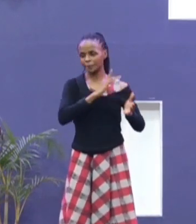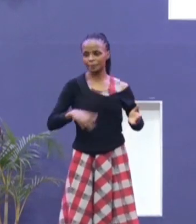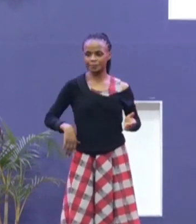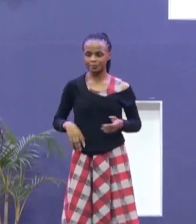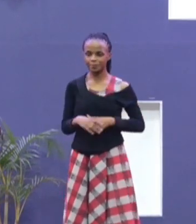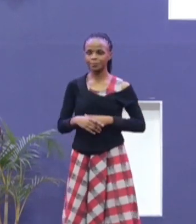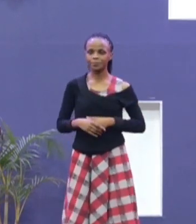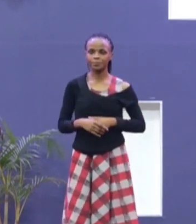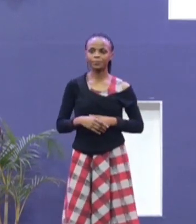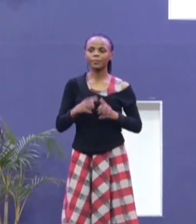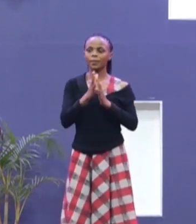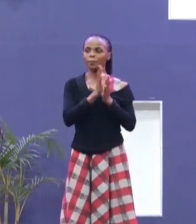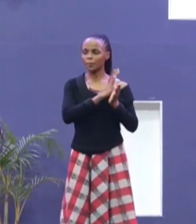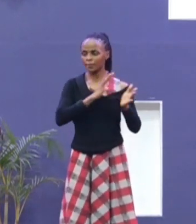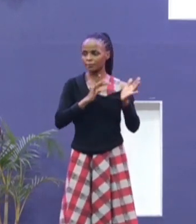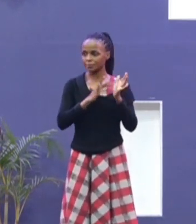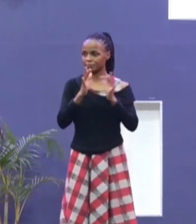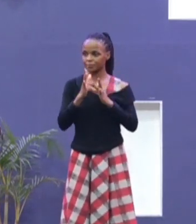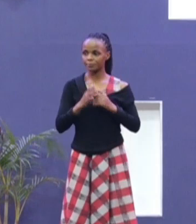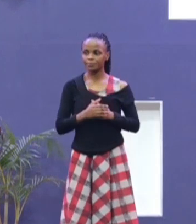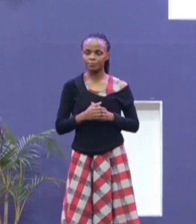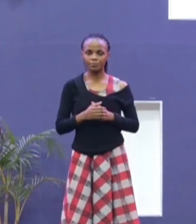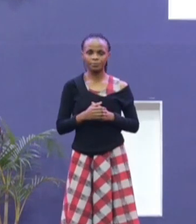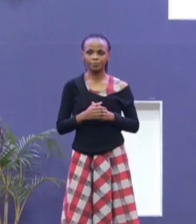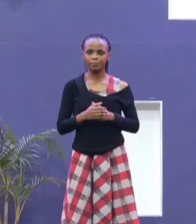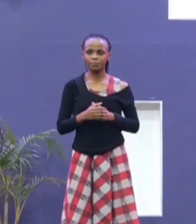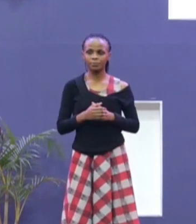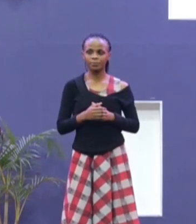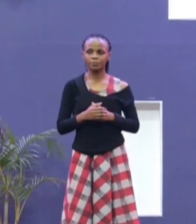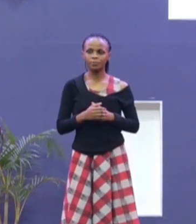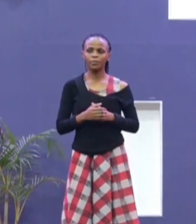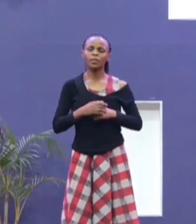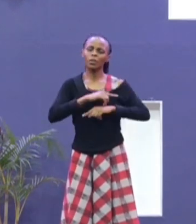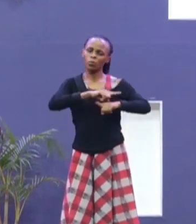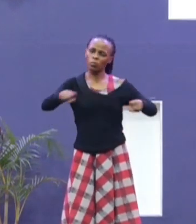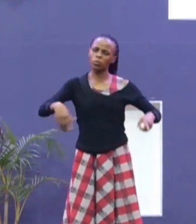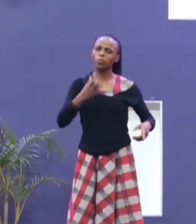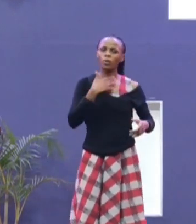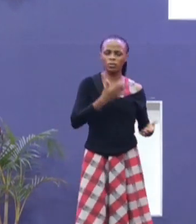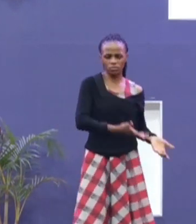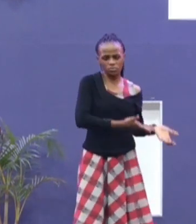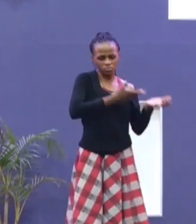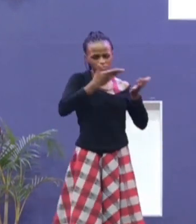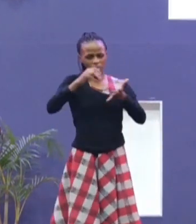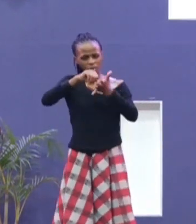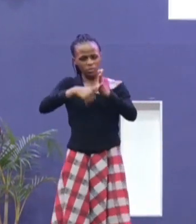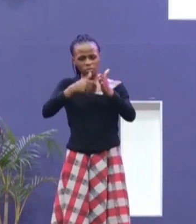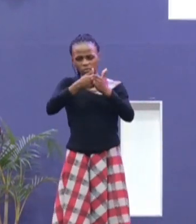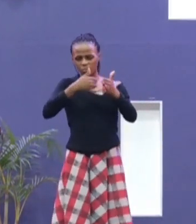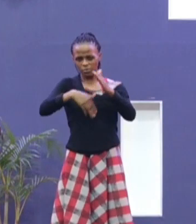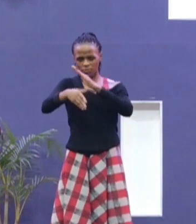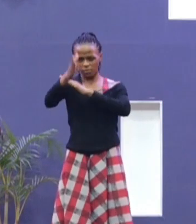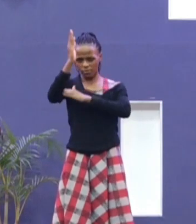Mukama yebazibwe. Praise Jesus. Yesu yebazibwe. We want to present those cases before God. Twagalete ensongezo